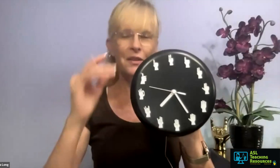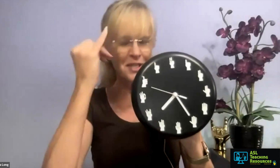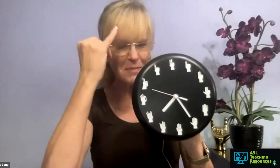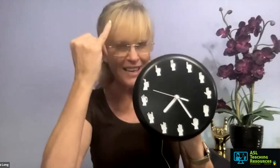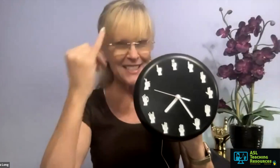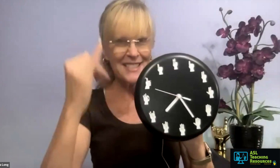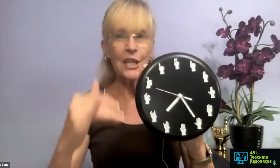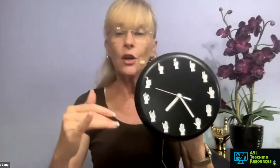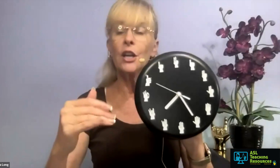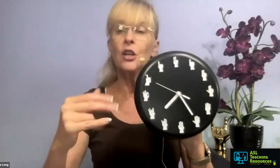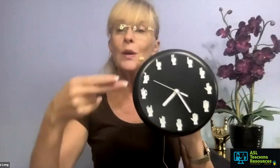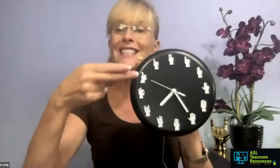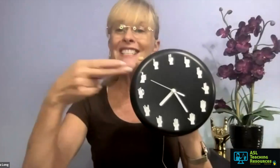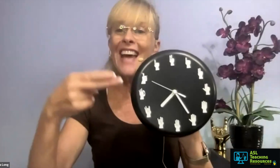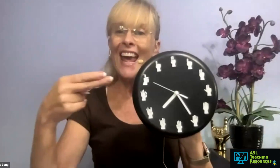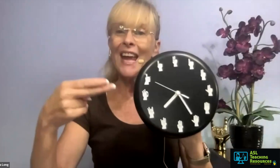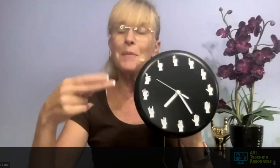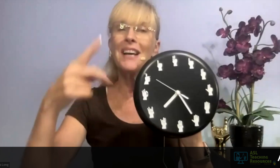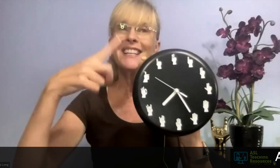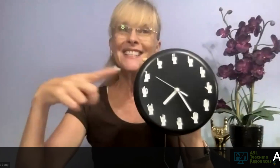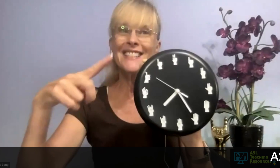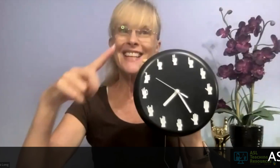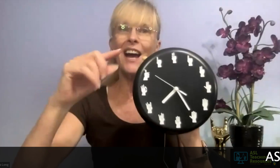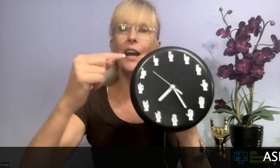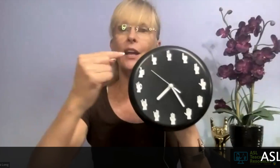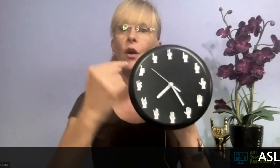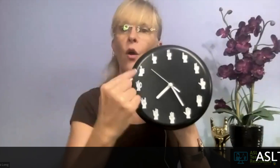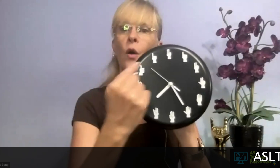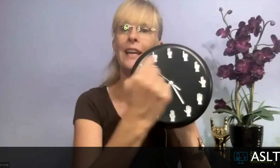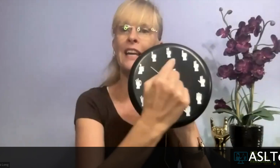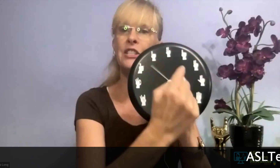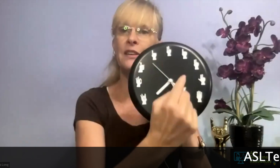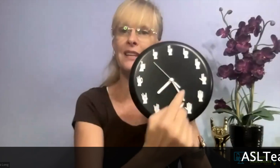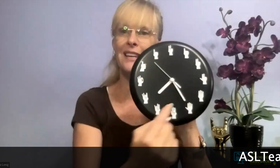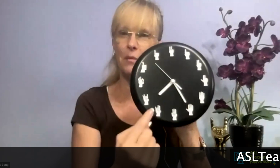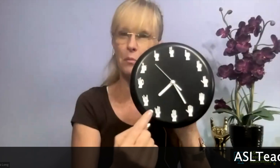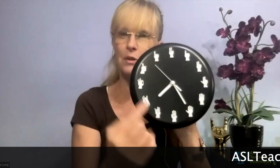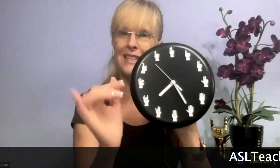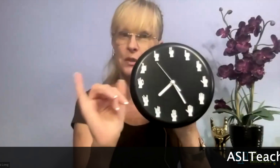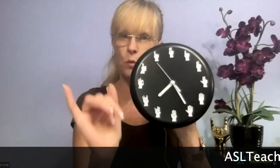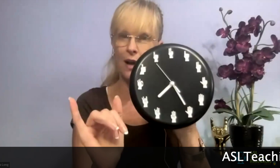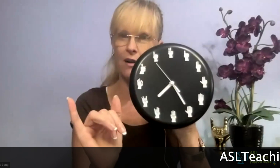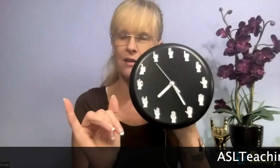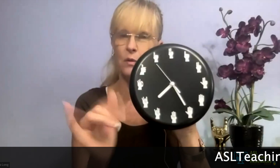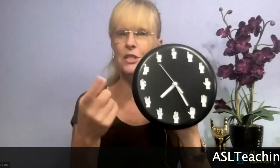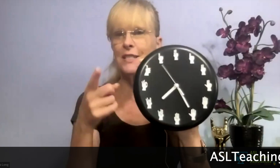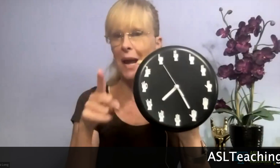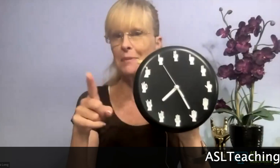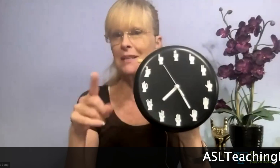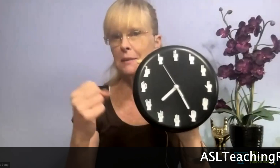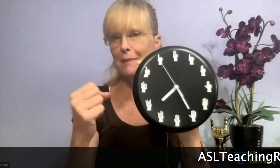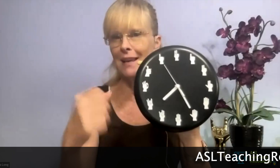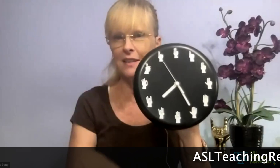some ideas here, and you can tape sign on each of the numbers as well. We just happen to make this